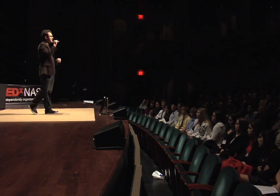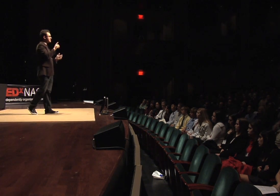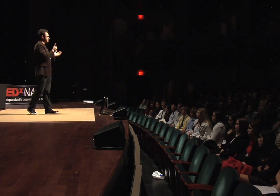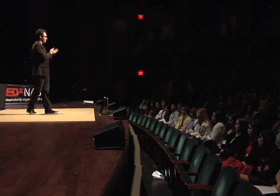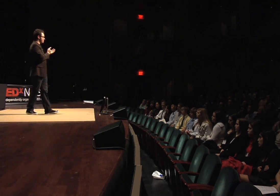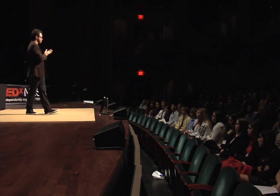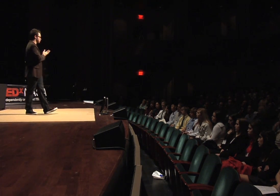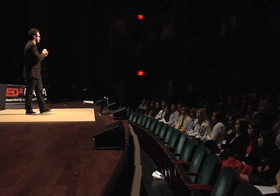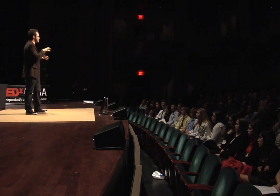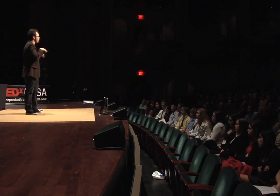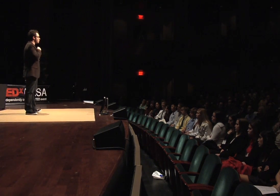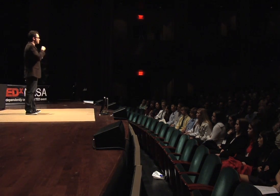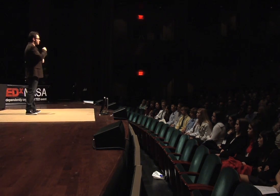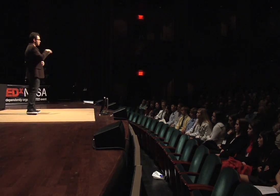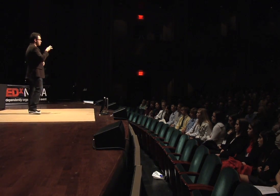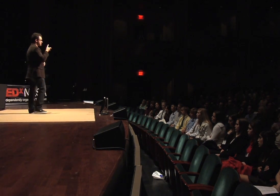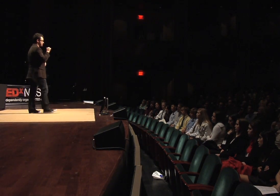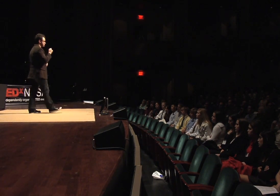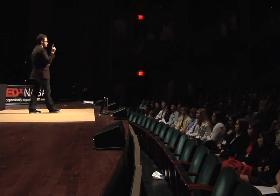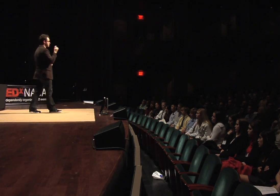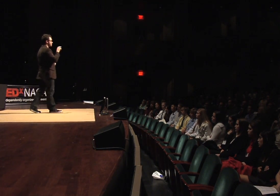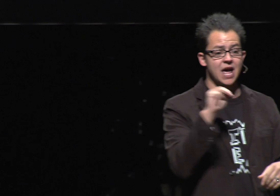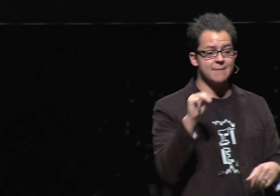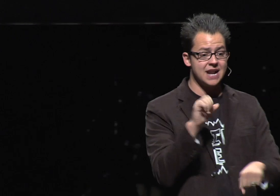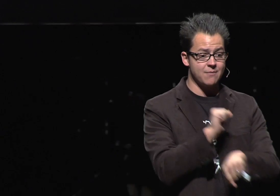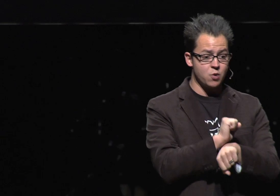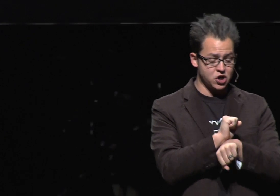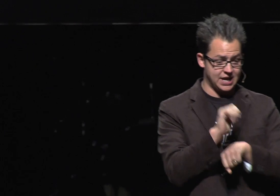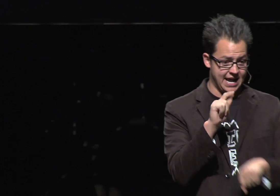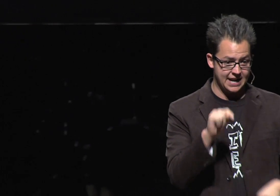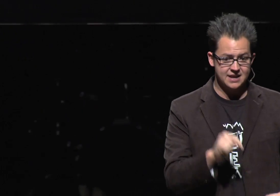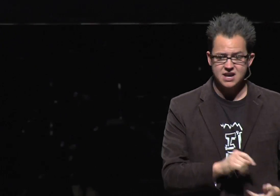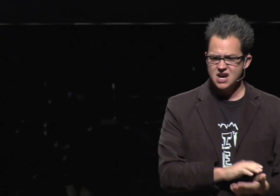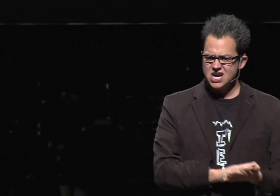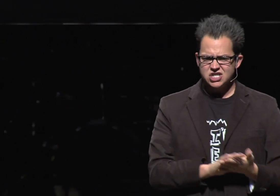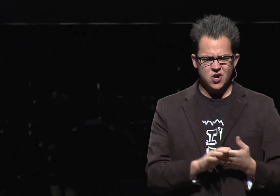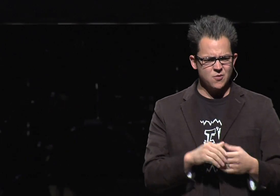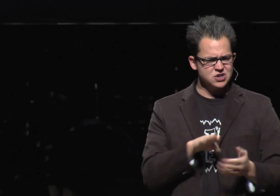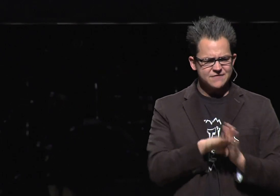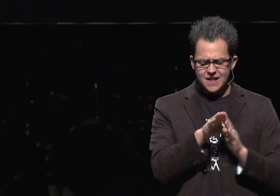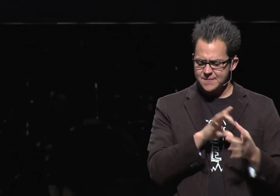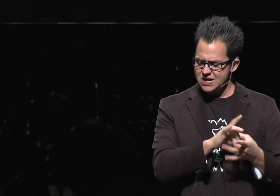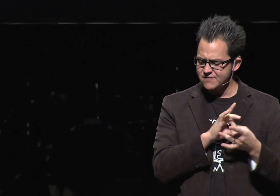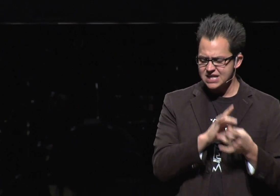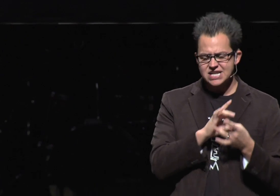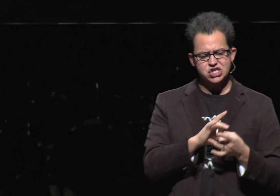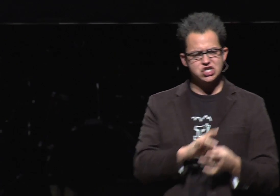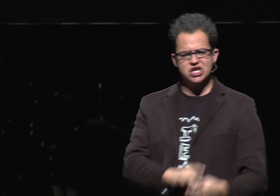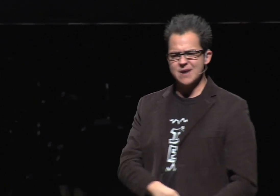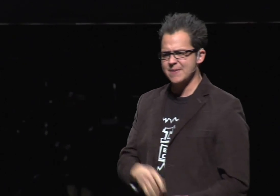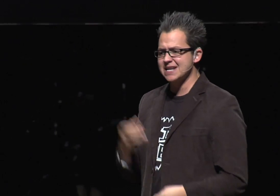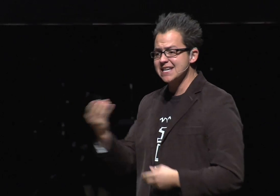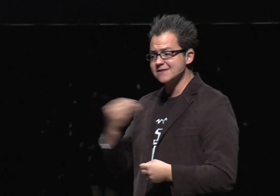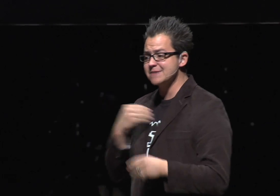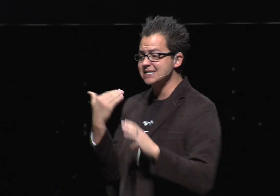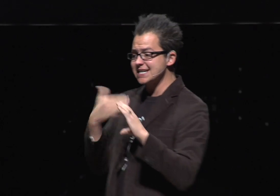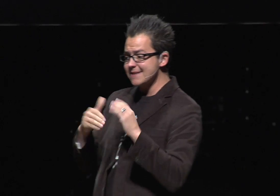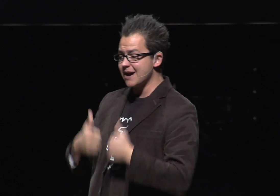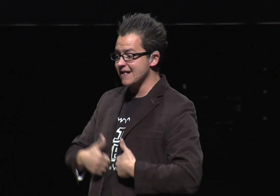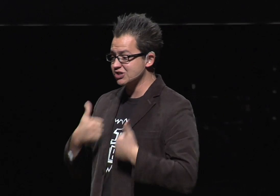Eminem's publisher, and he owned the recording studios where Eminem worked at. So we're developing a relationship, and he gives me his email address,